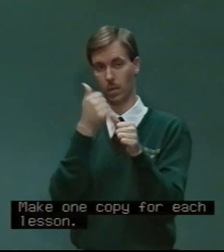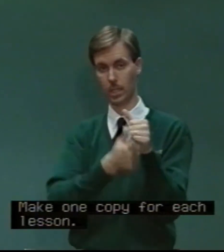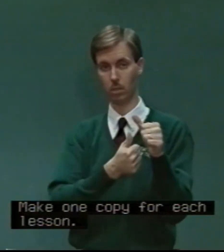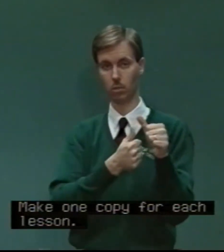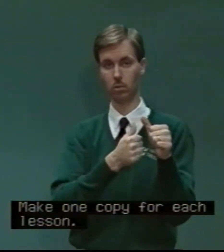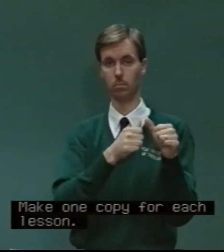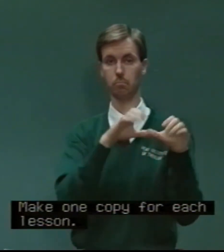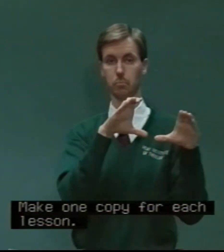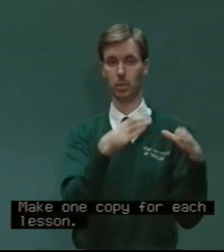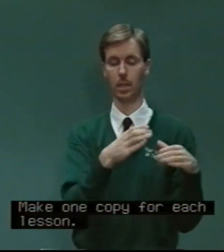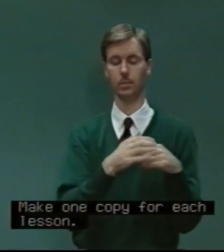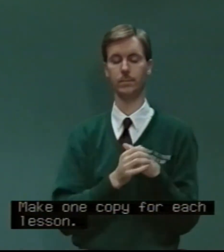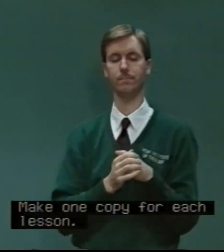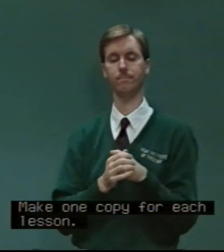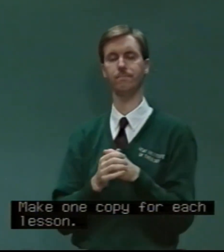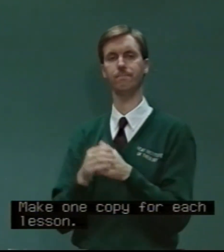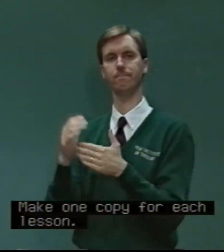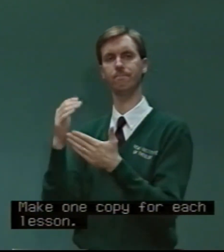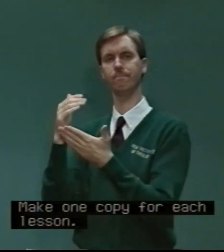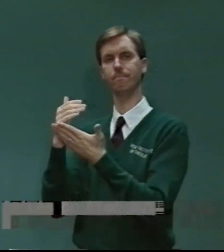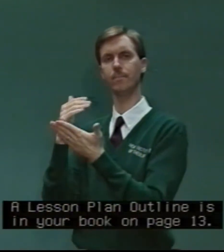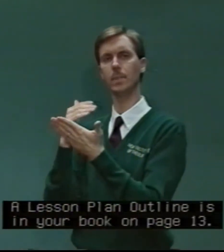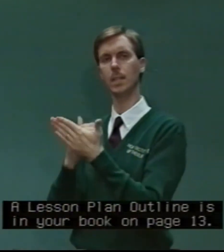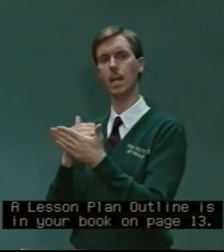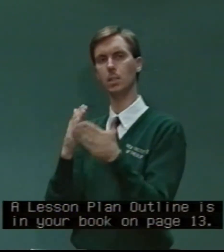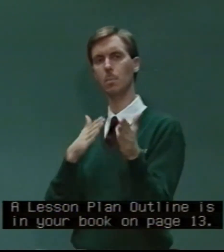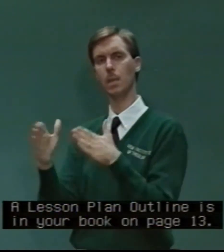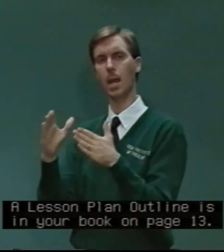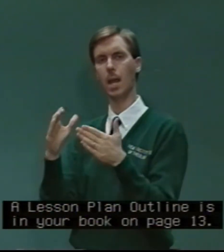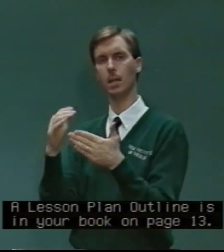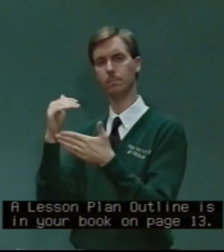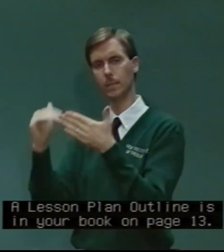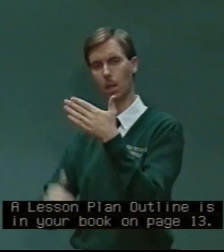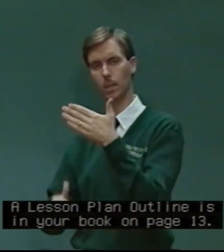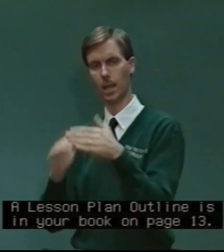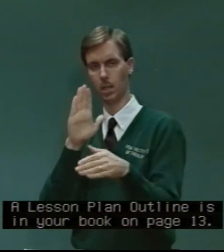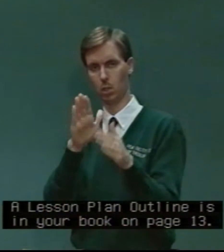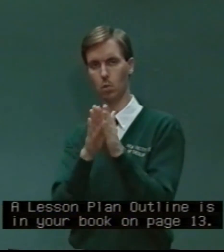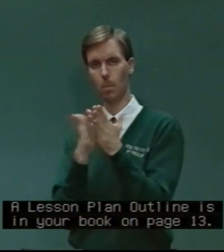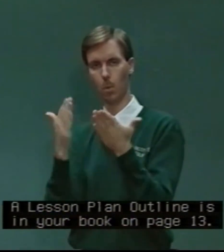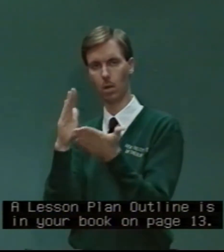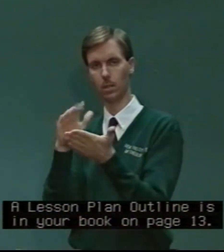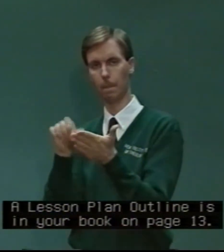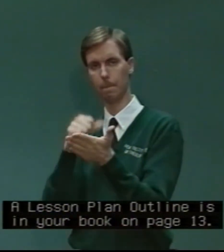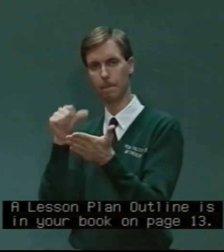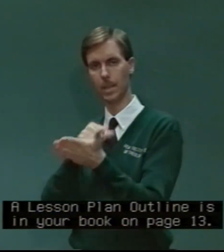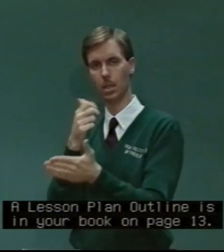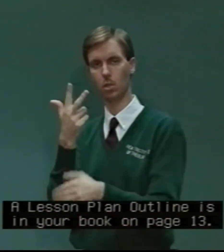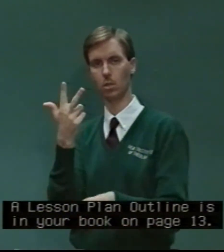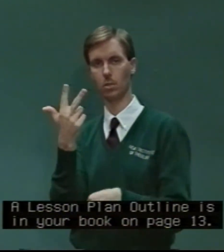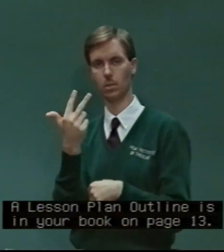Make 1 copy for each lesson. A lesson plan outline is in your book on page